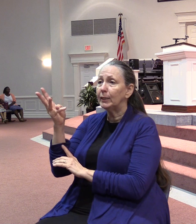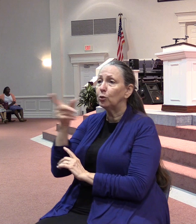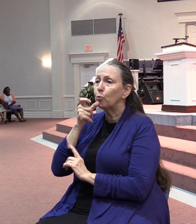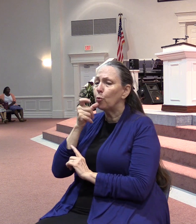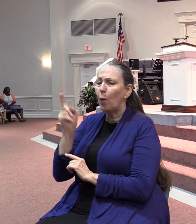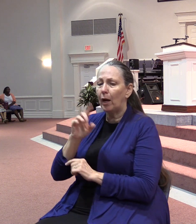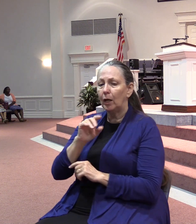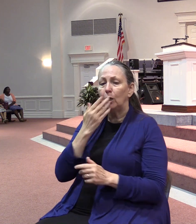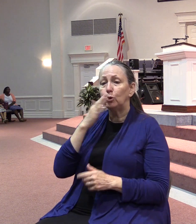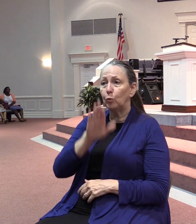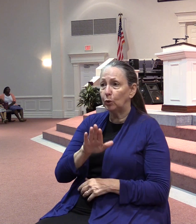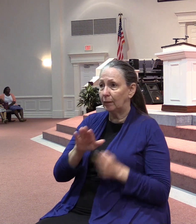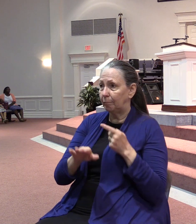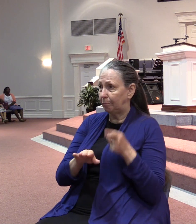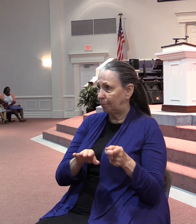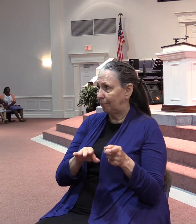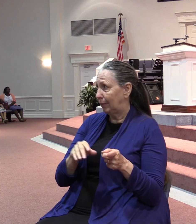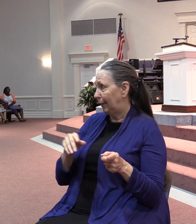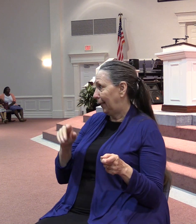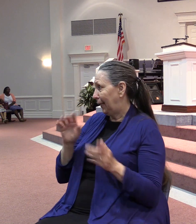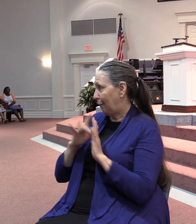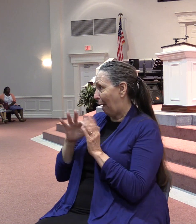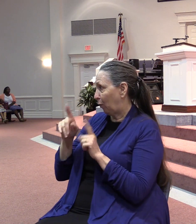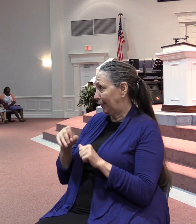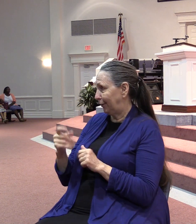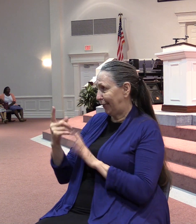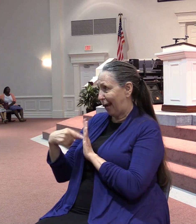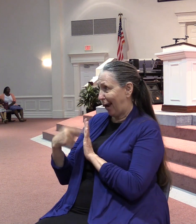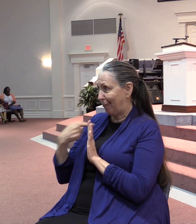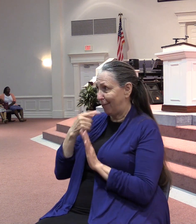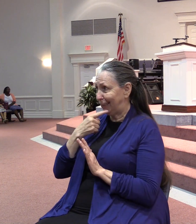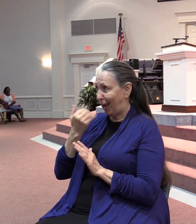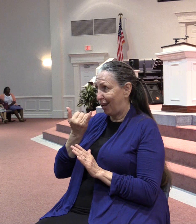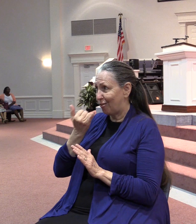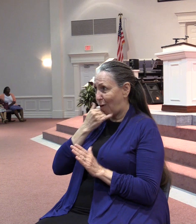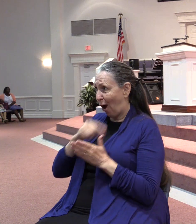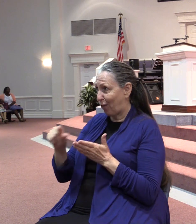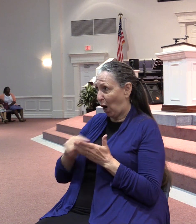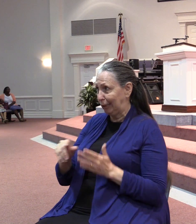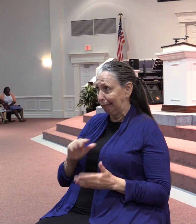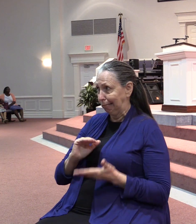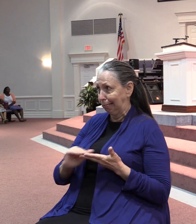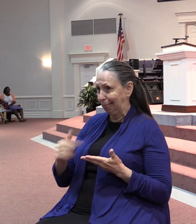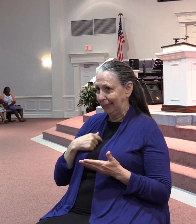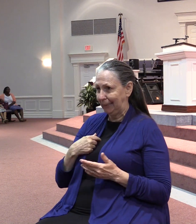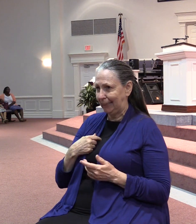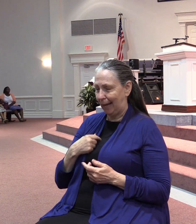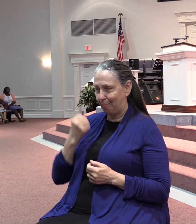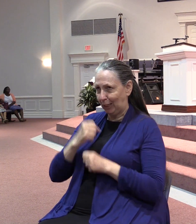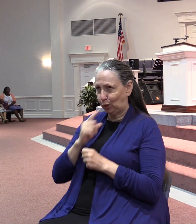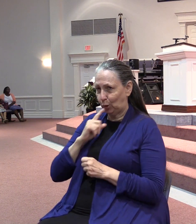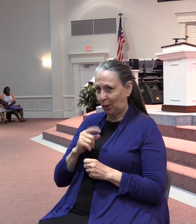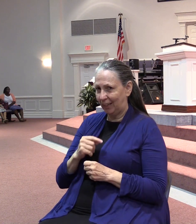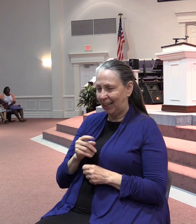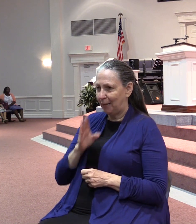both in Jerusalem." And I'm in a church full of Bible quizzers, and I get told every time when I misquote a verse. So I got to get on my P's and Q's here. So I'm